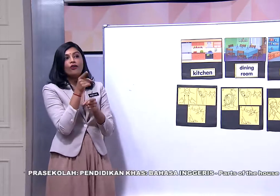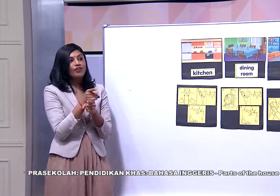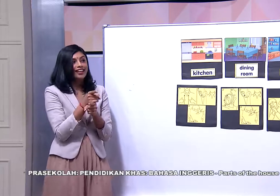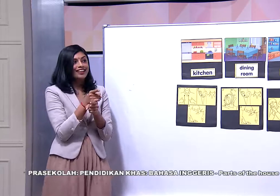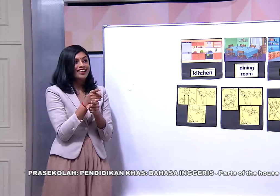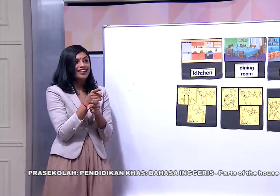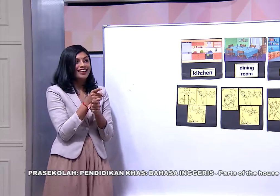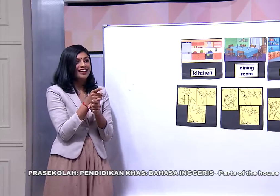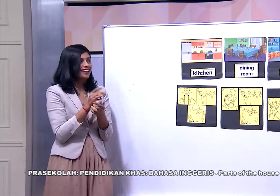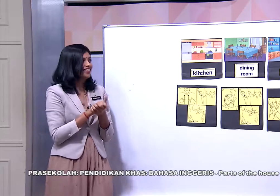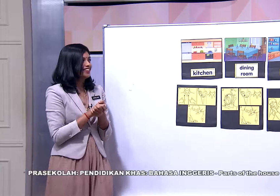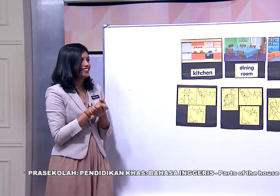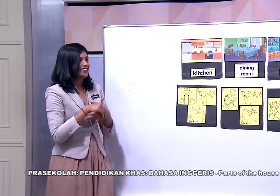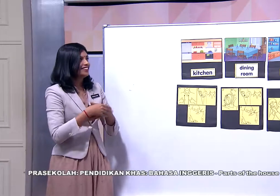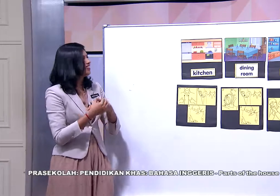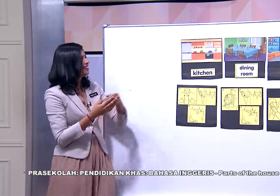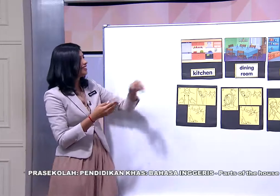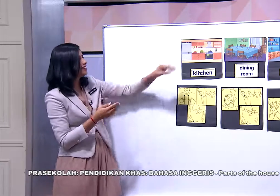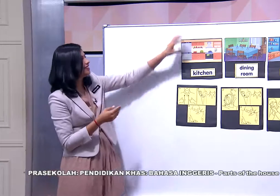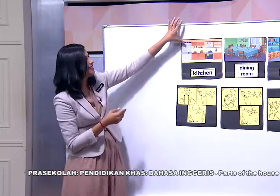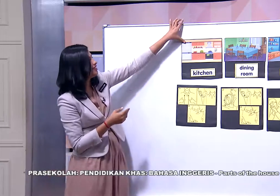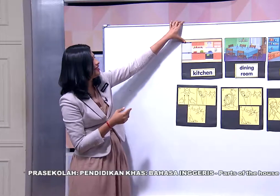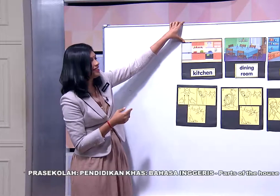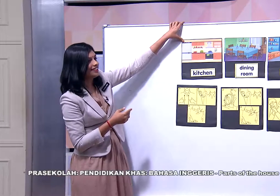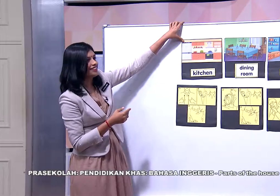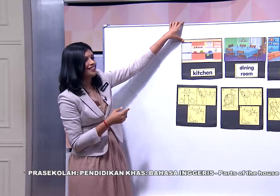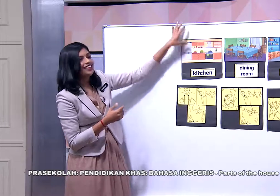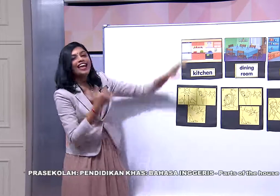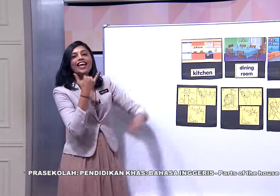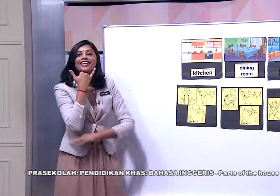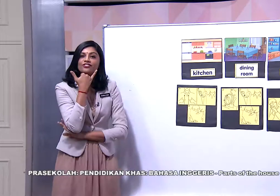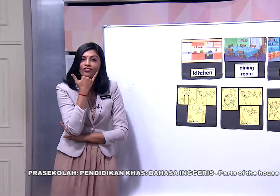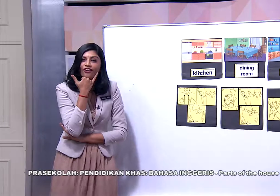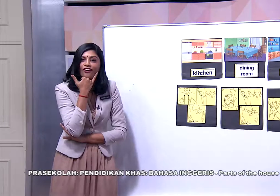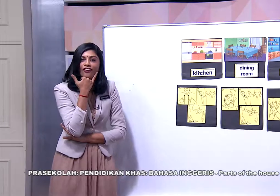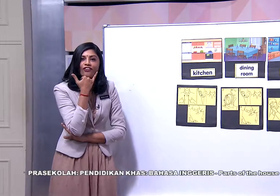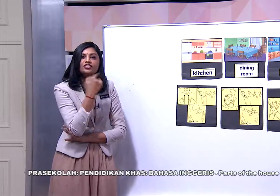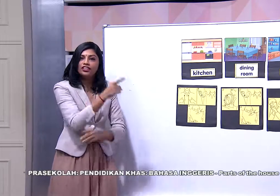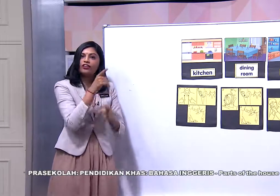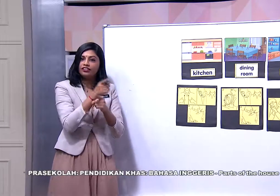right? Teacher, I guess this is wrong. Yes, wrong. Mm. She got it